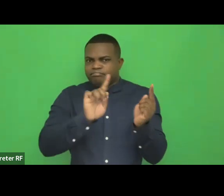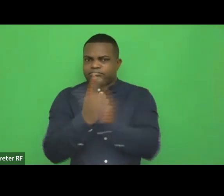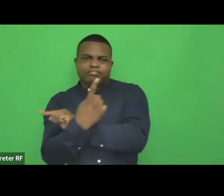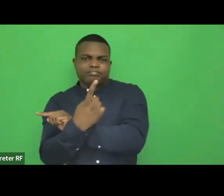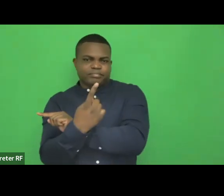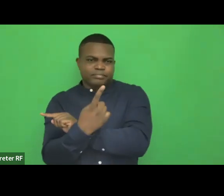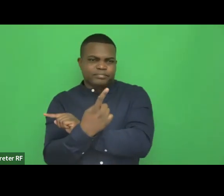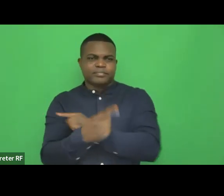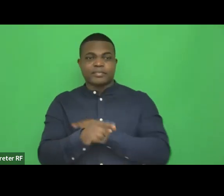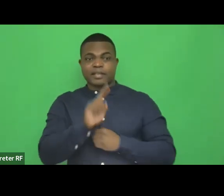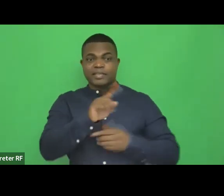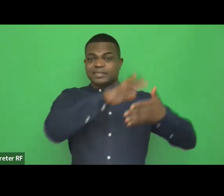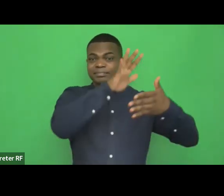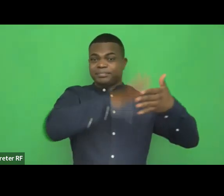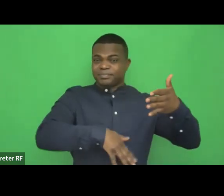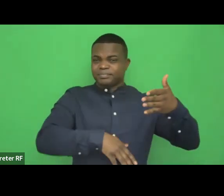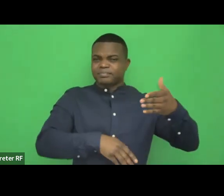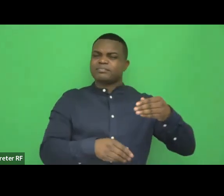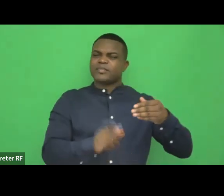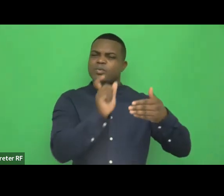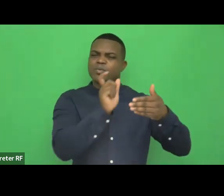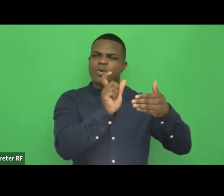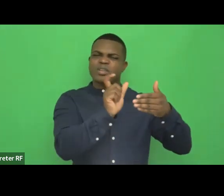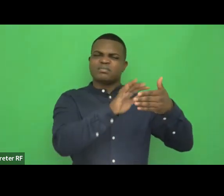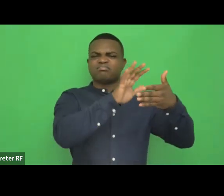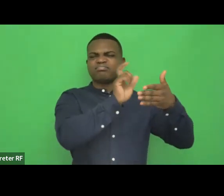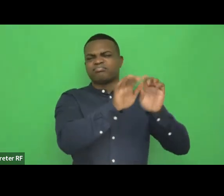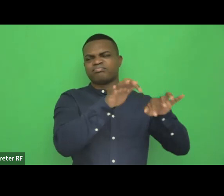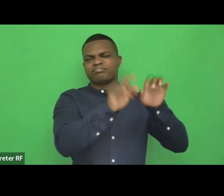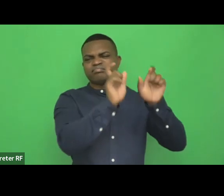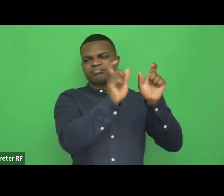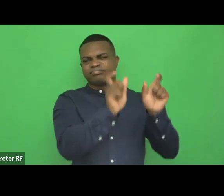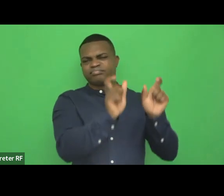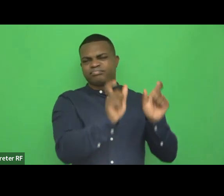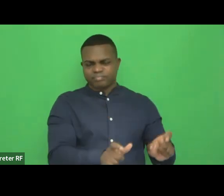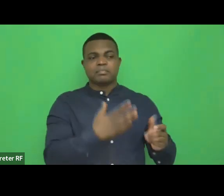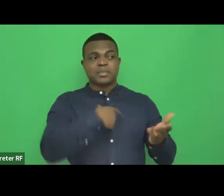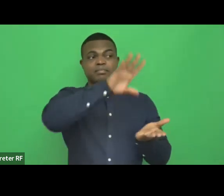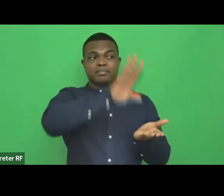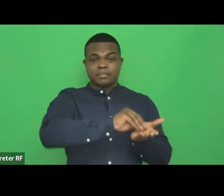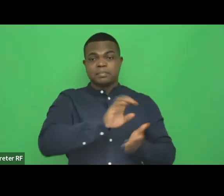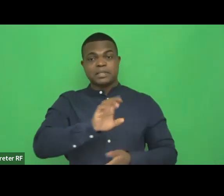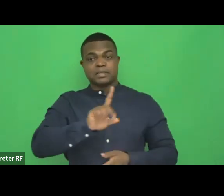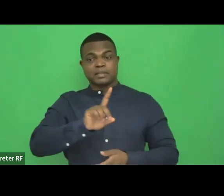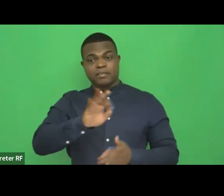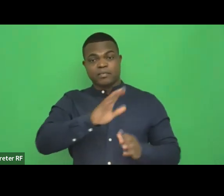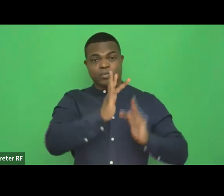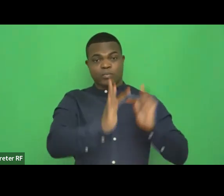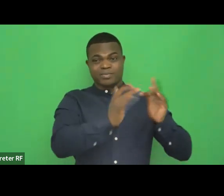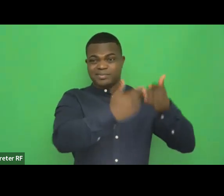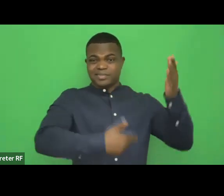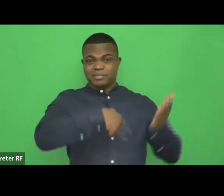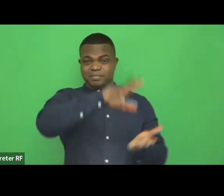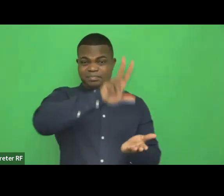EPUB made for me. Now, it's given me an error or a warning telling me that there are images without descriptions detected. This